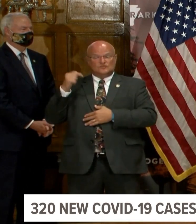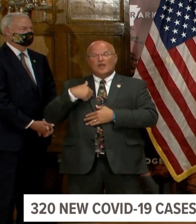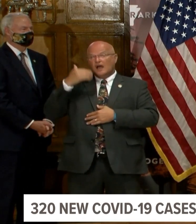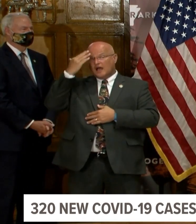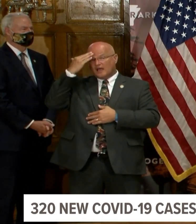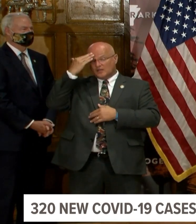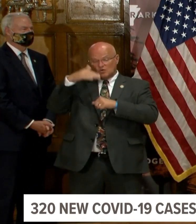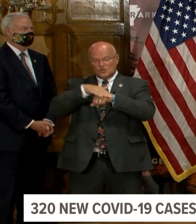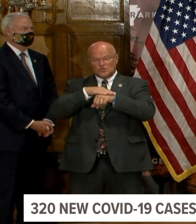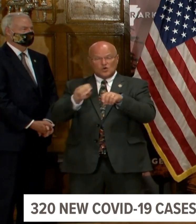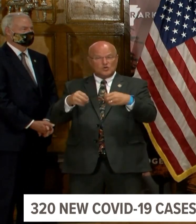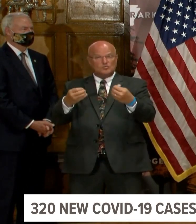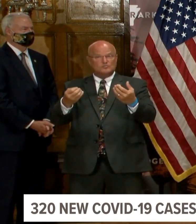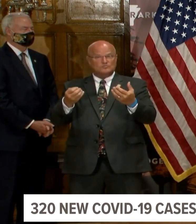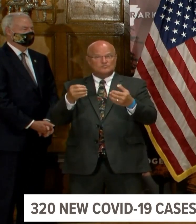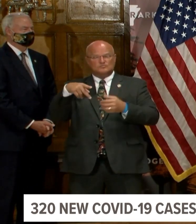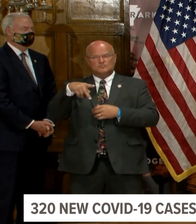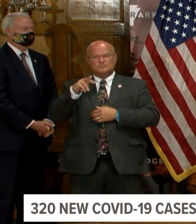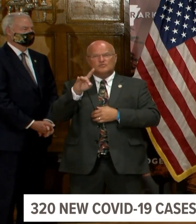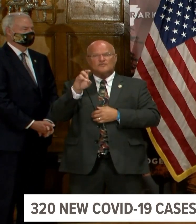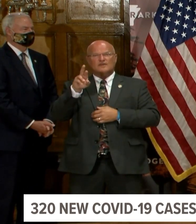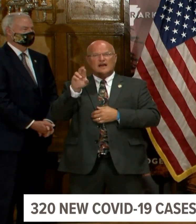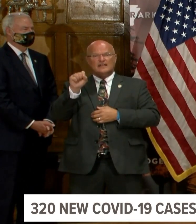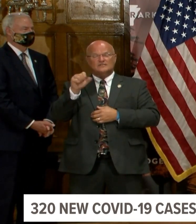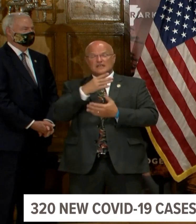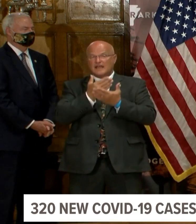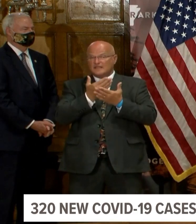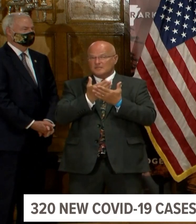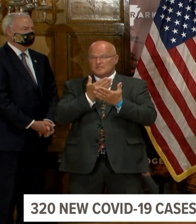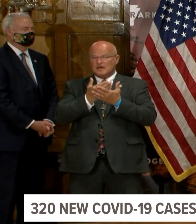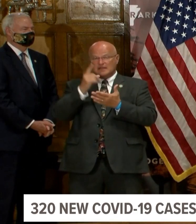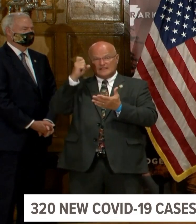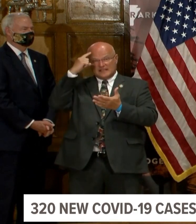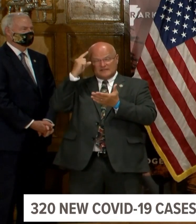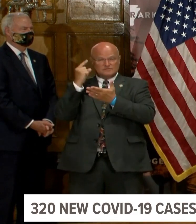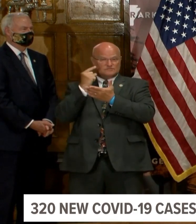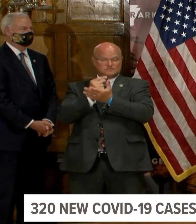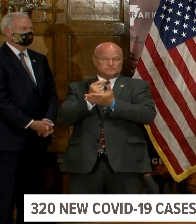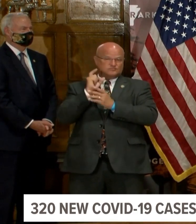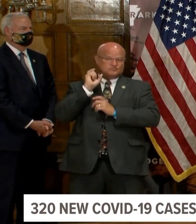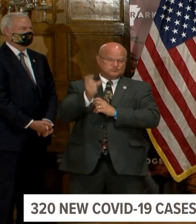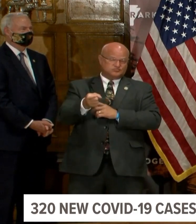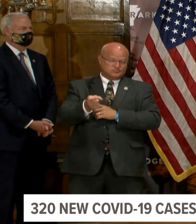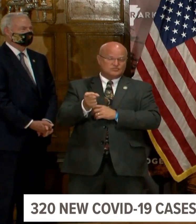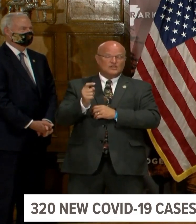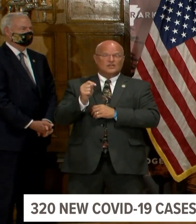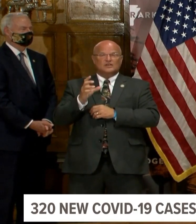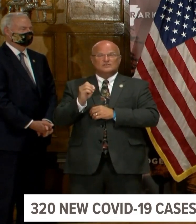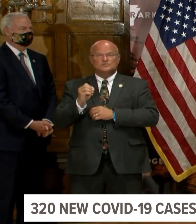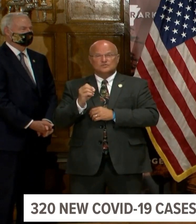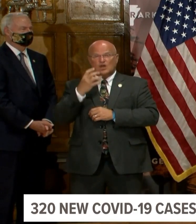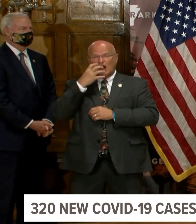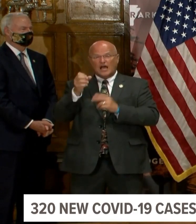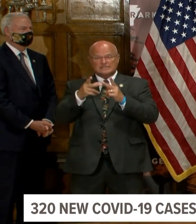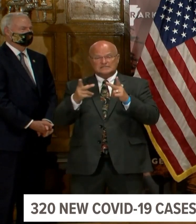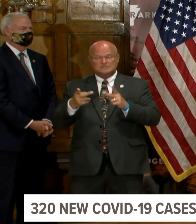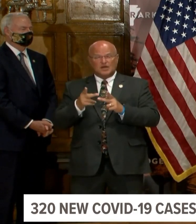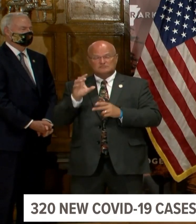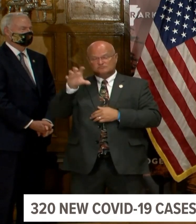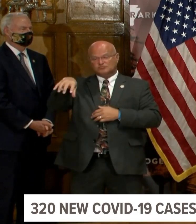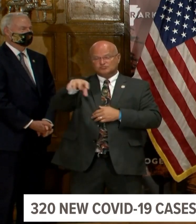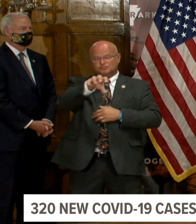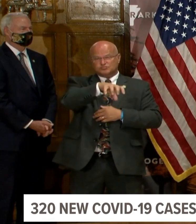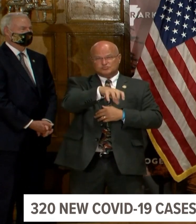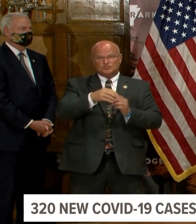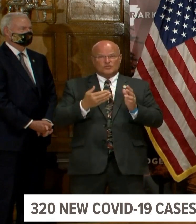local providers as well as the money the governor has dedicated from the GEAR funding to provide hotspots through the